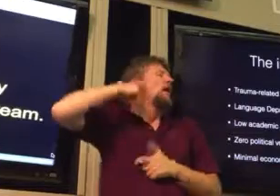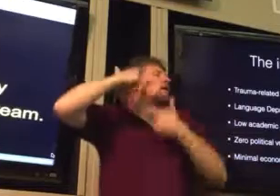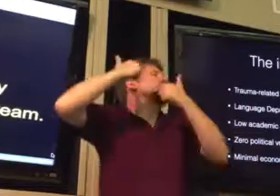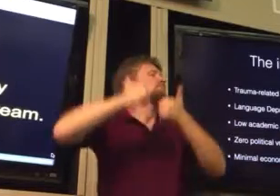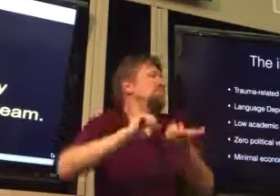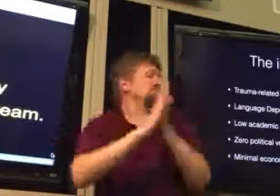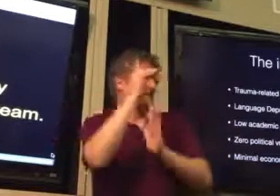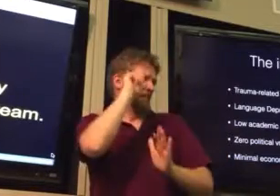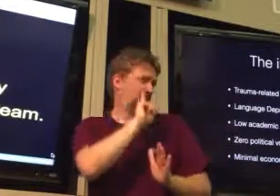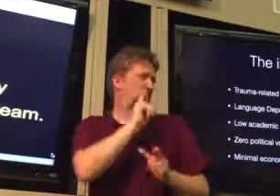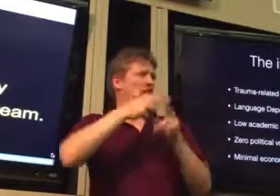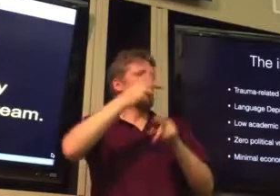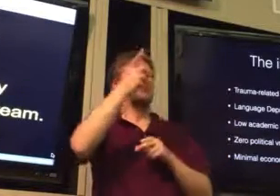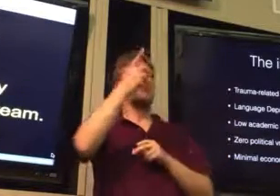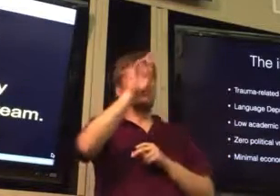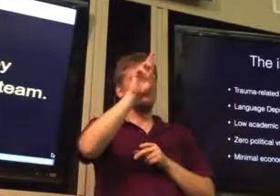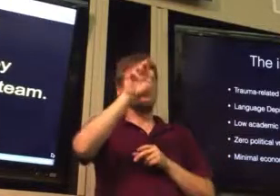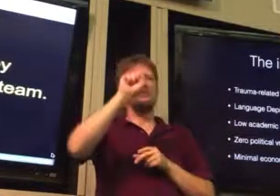Men actually...